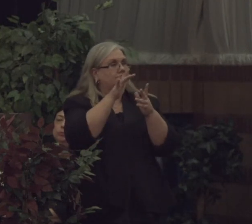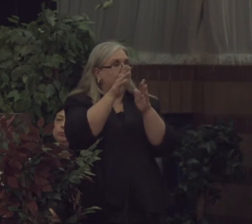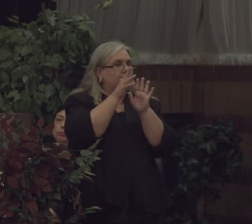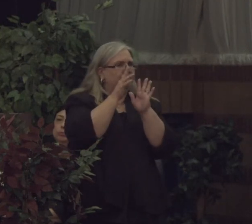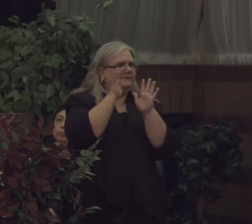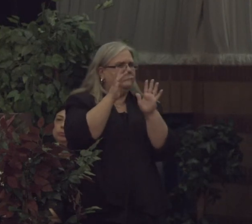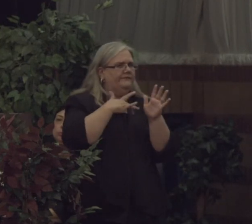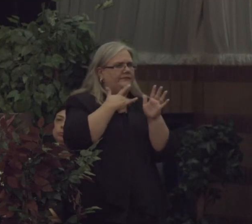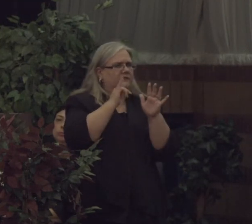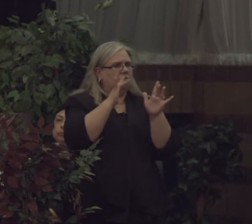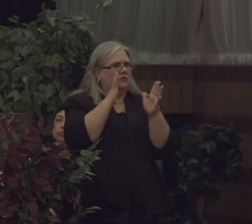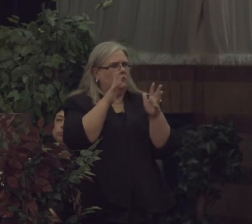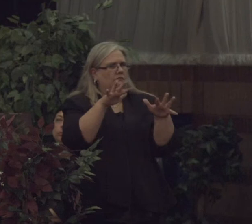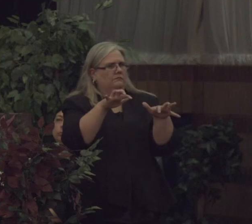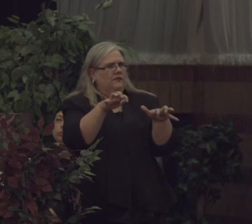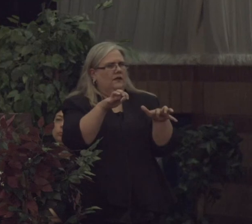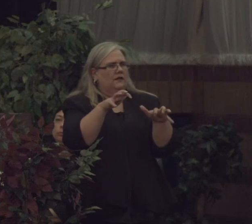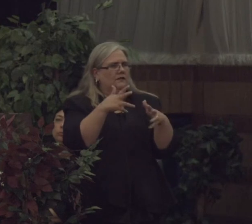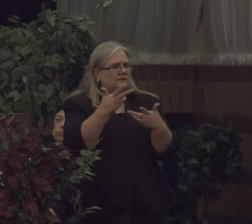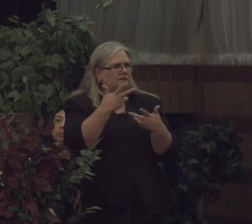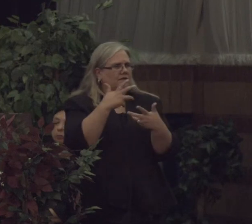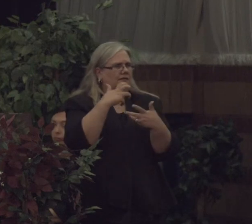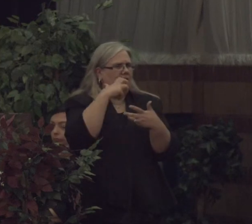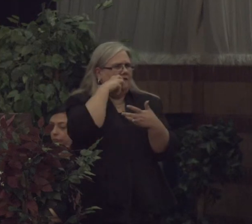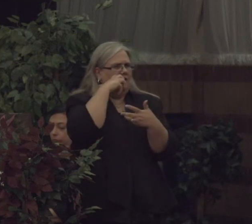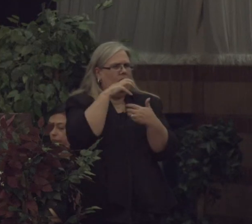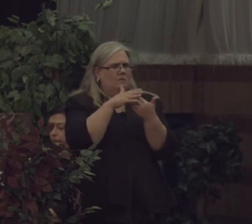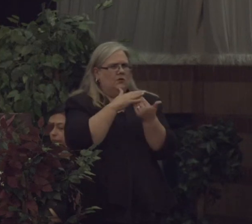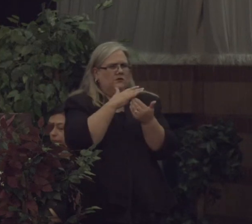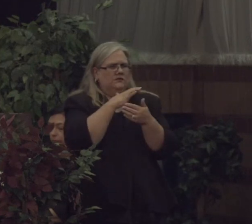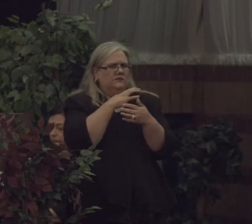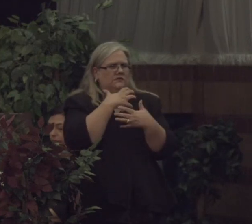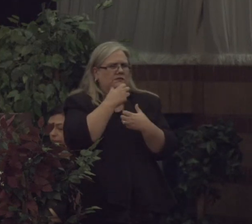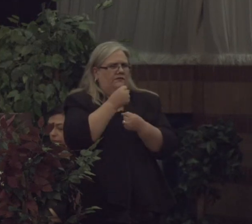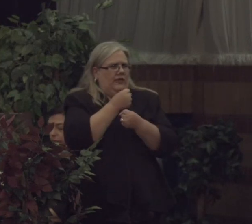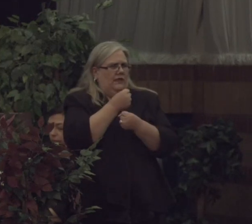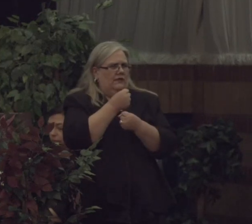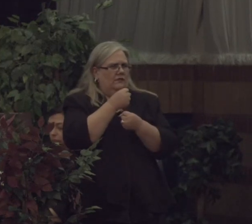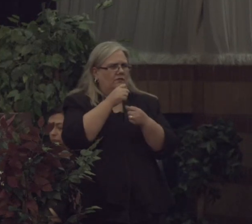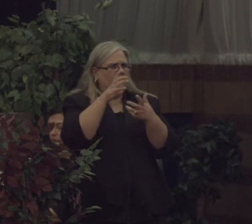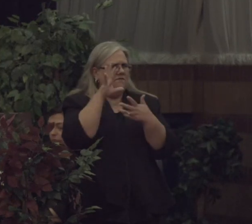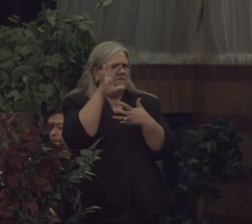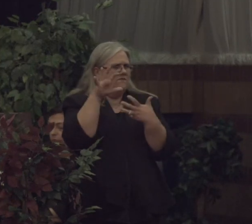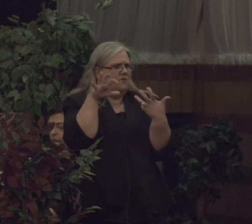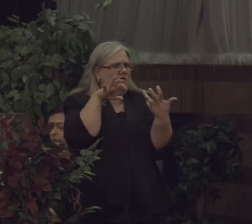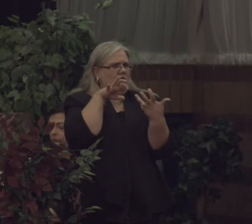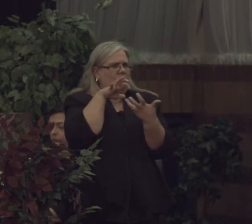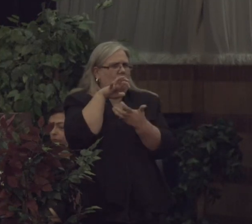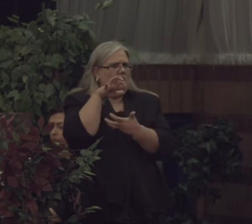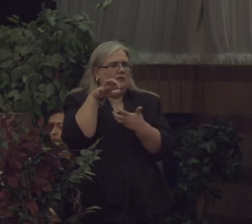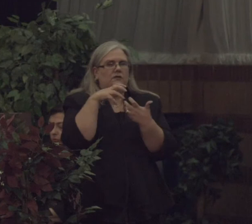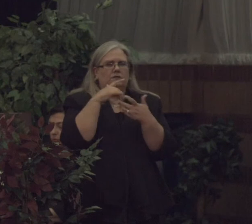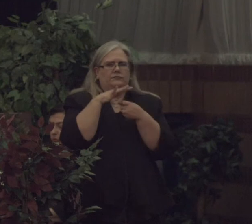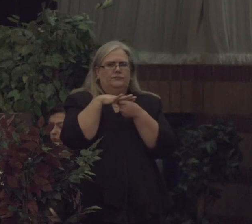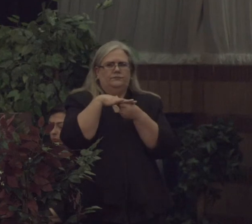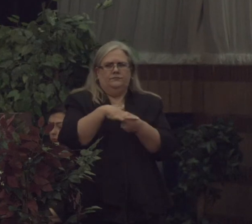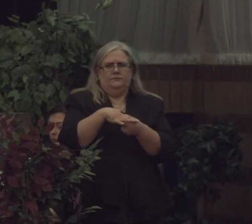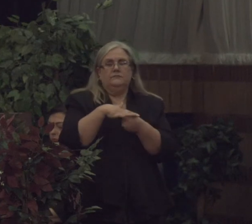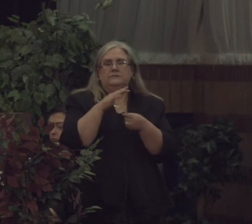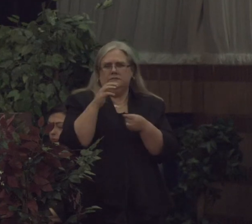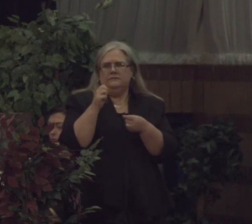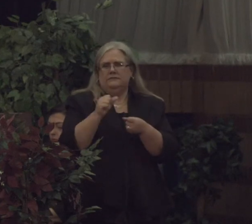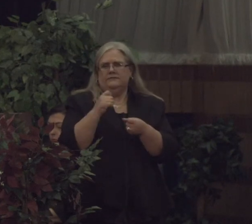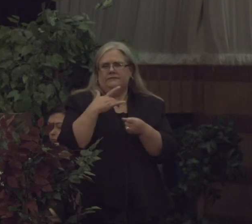so paralyzing, a thick, almost suffocating fog obscuring our view. The pressure of the future can feel